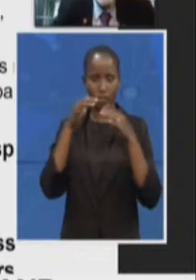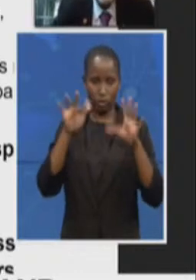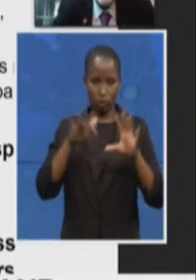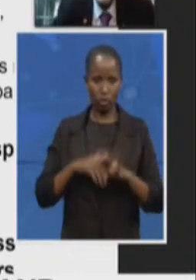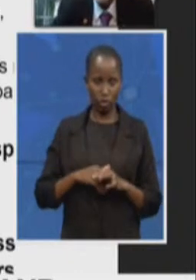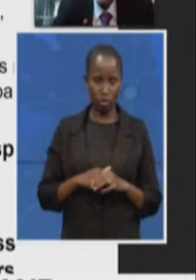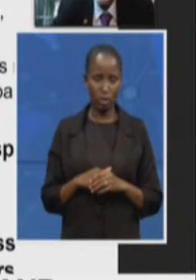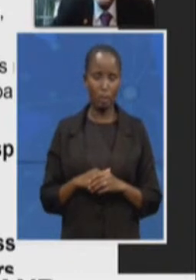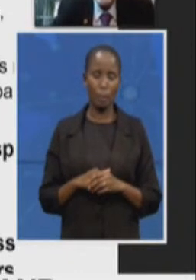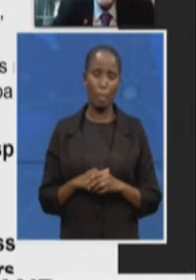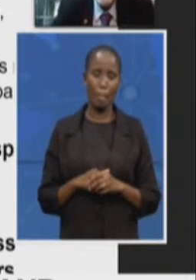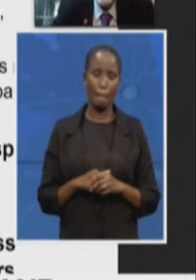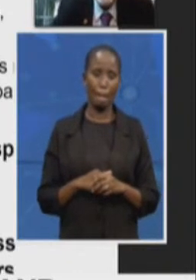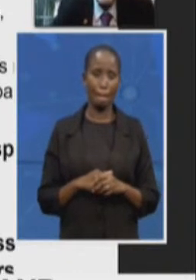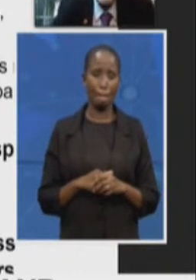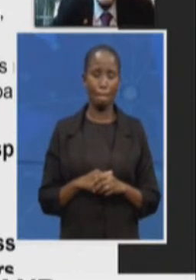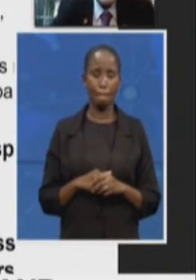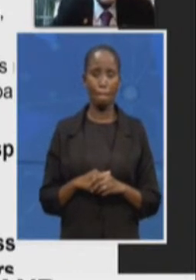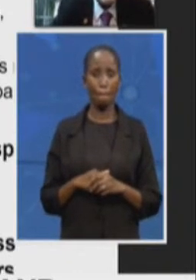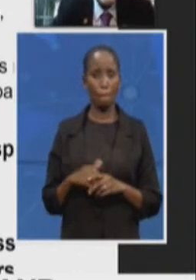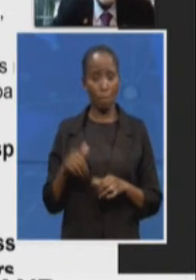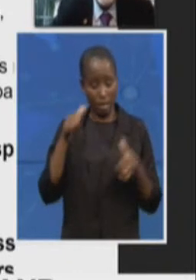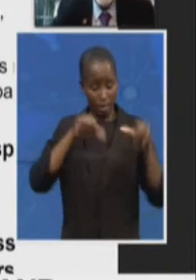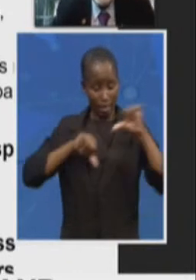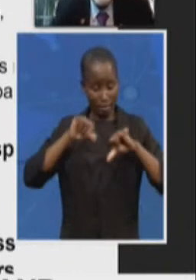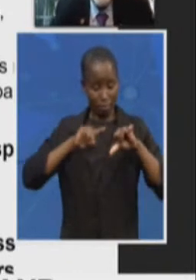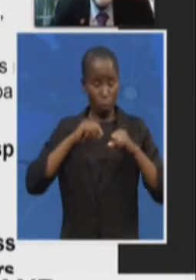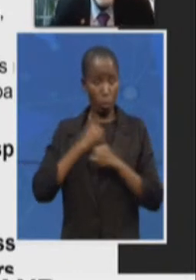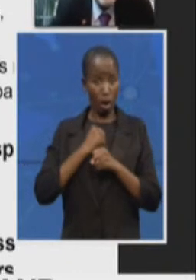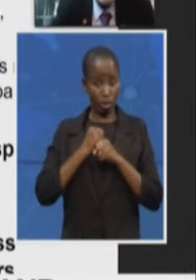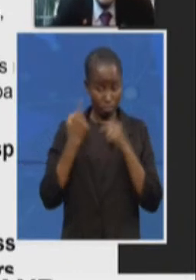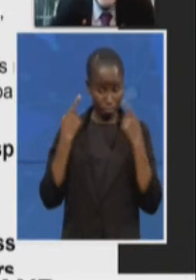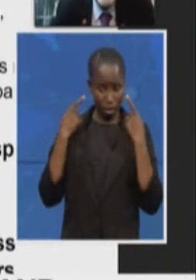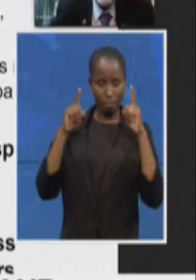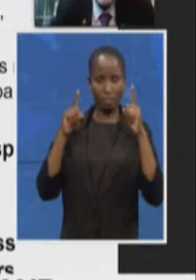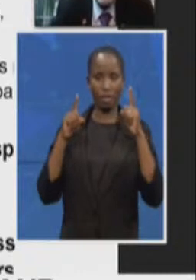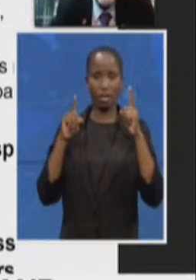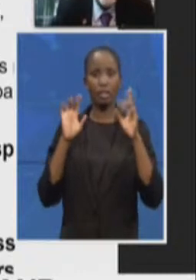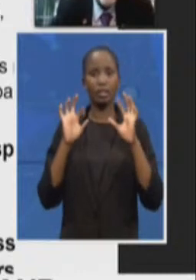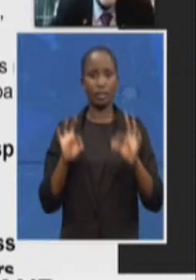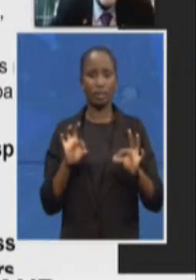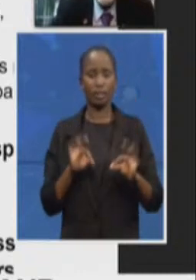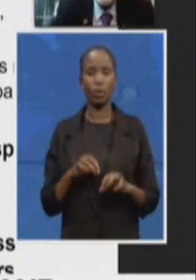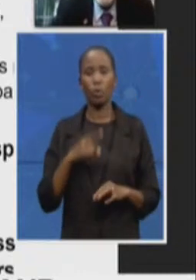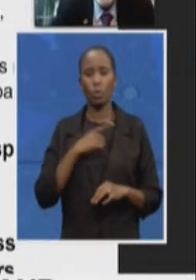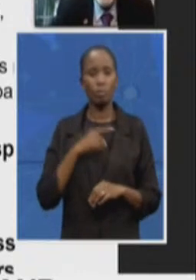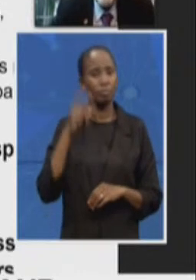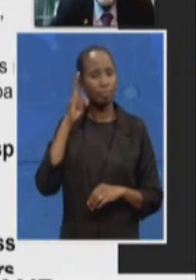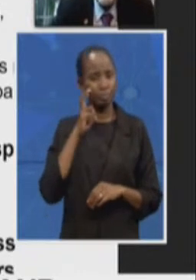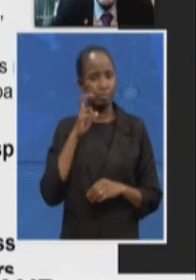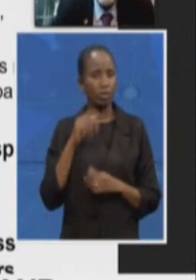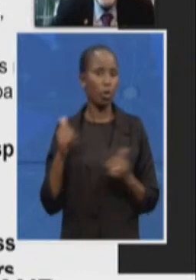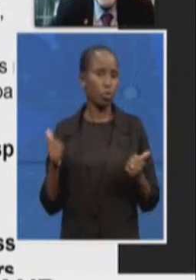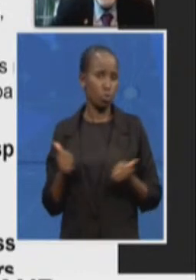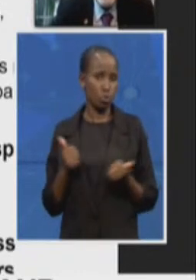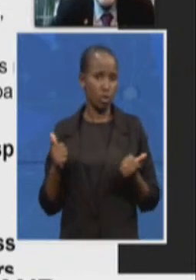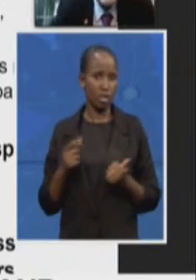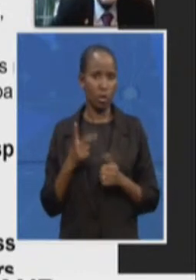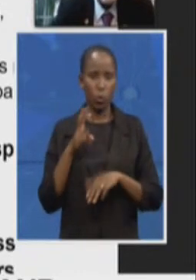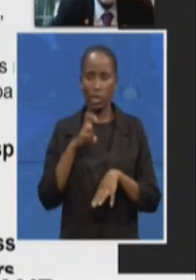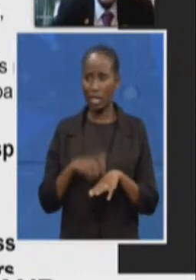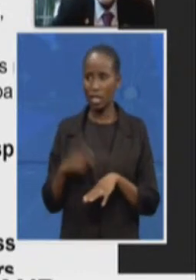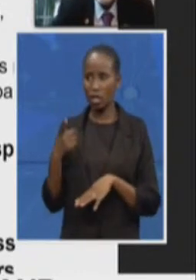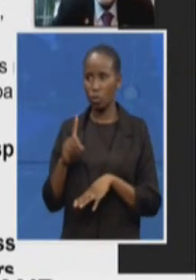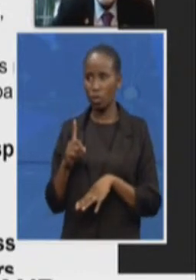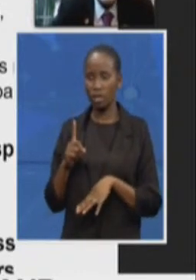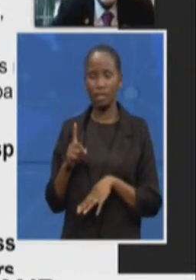to a response success. And as you've already heard, the last thing we need is panic and overreaction. And certainly what we've seen in